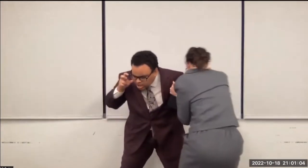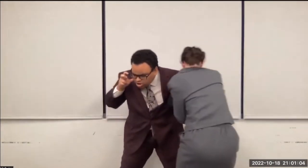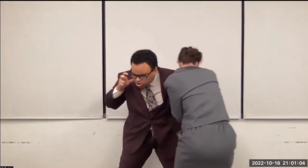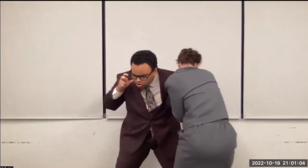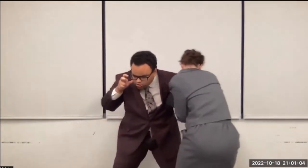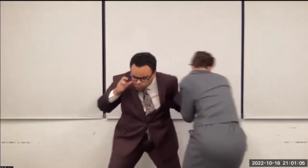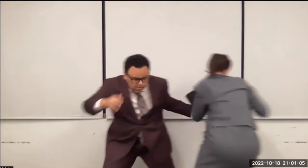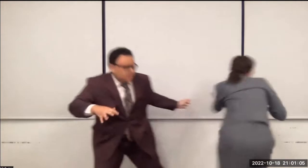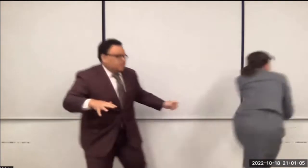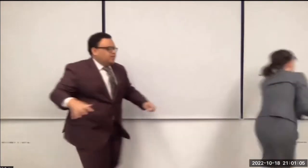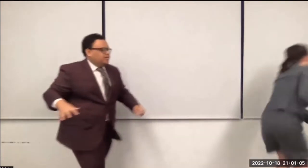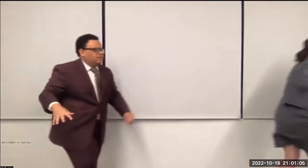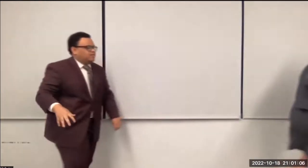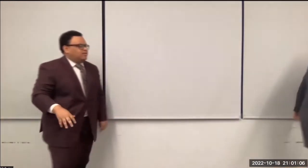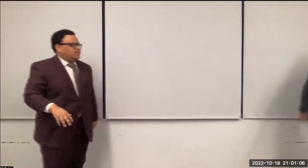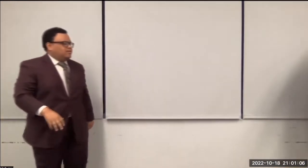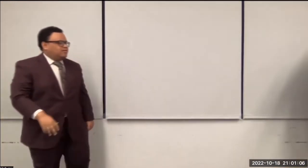hear me.